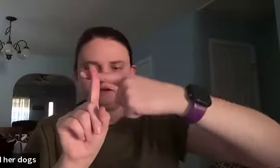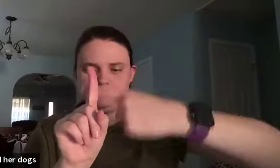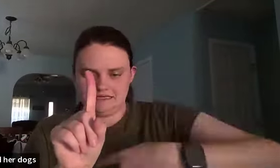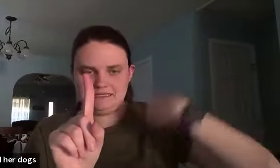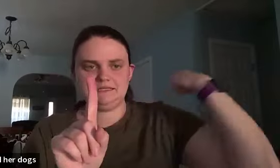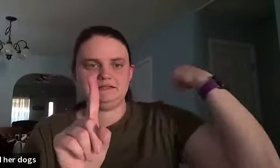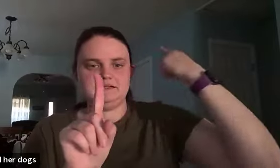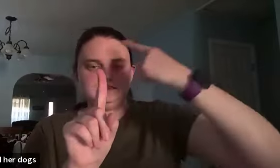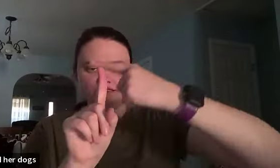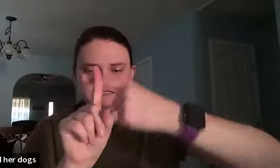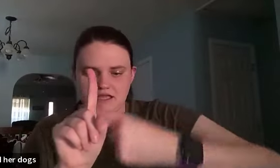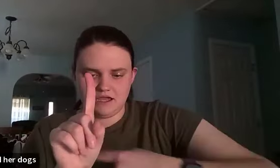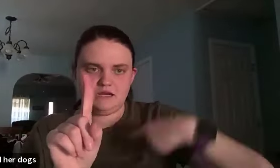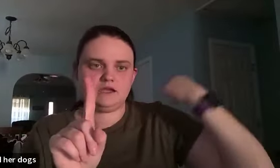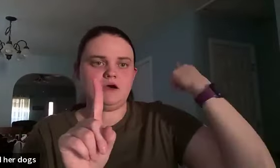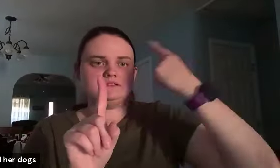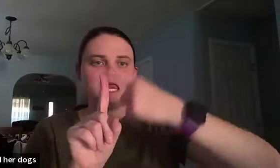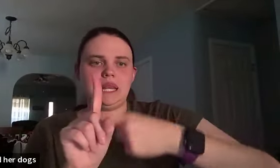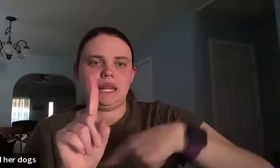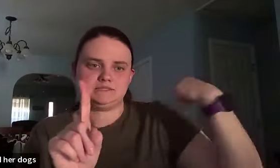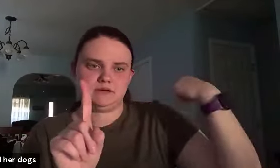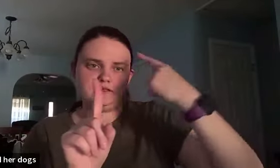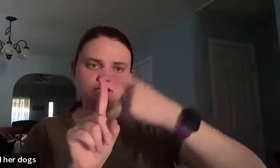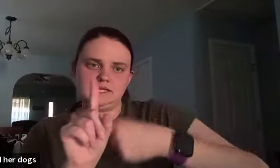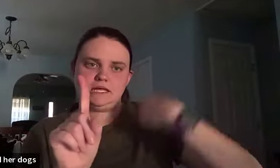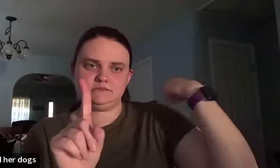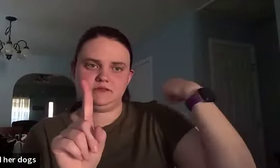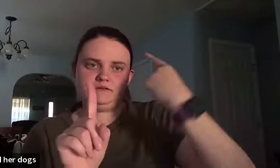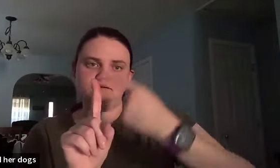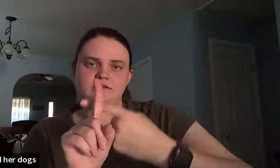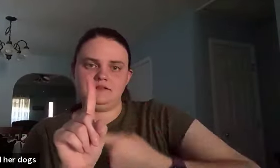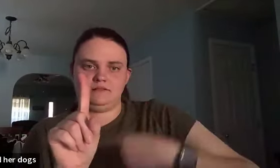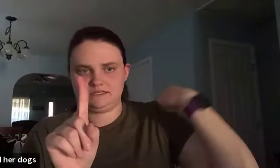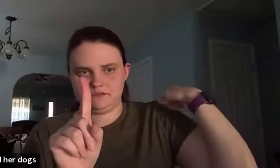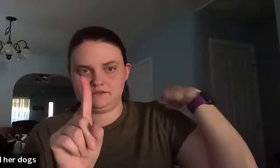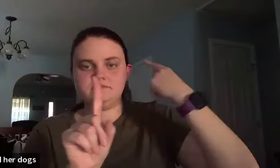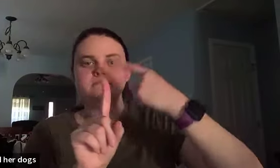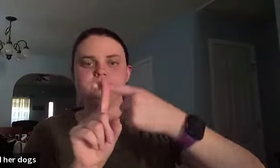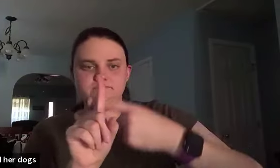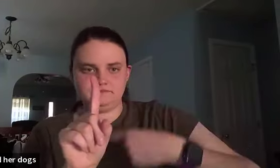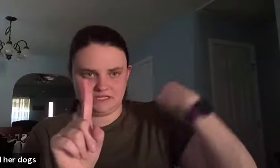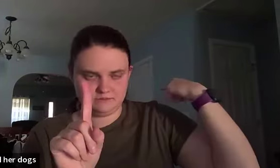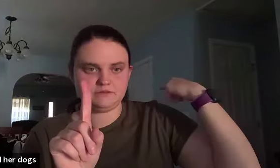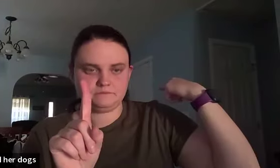finger. Slide and come out. Last month, last month, last month, last month.